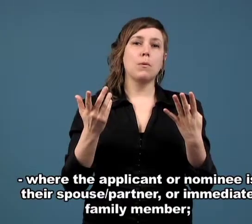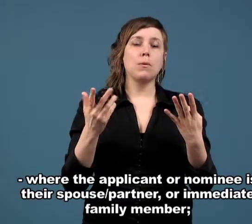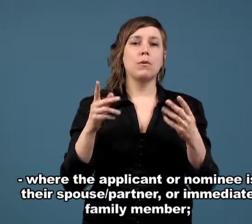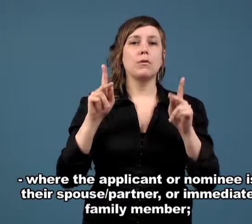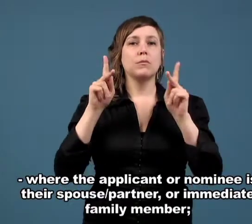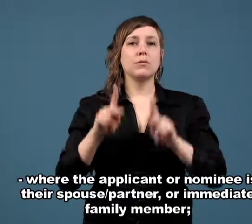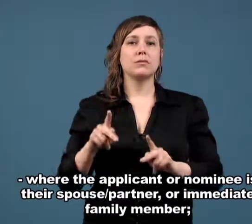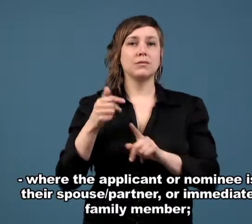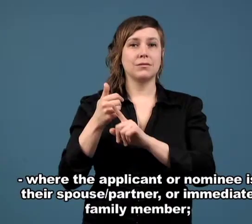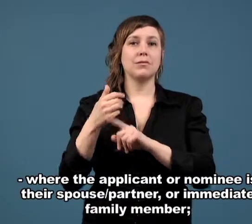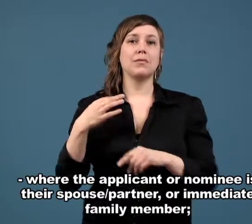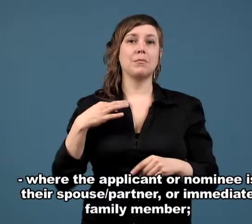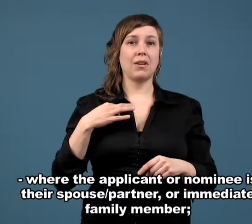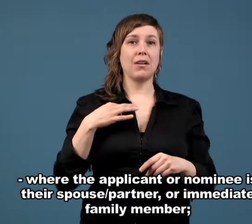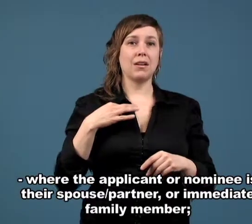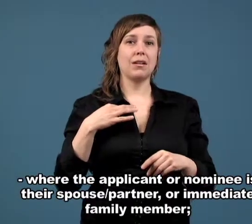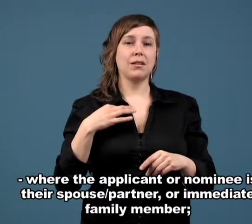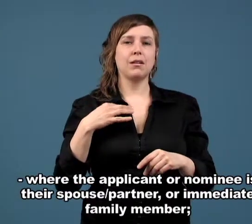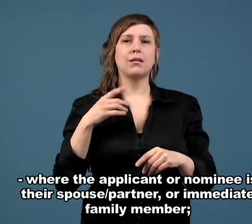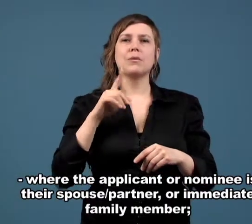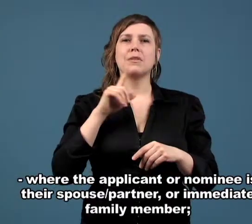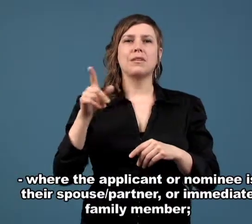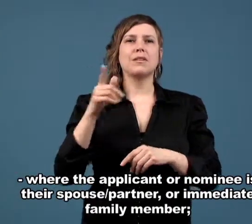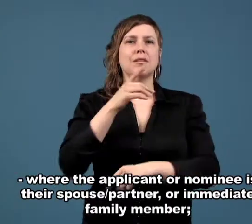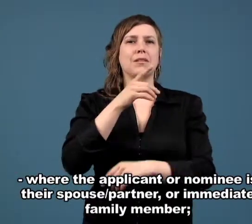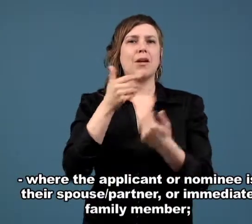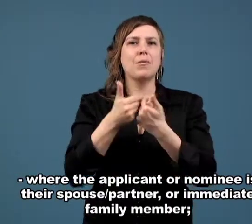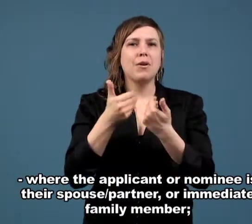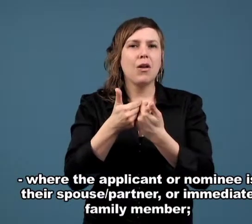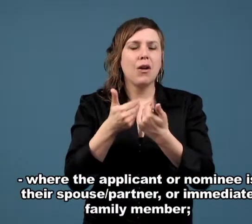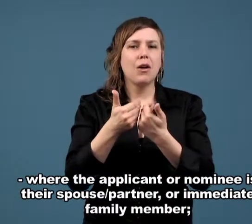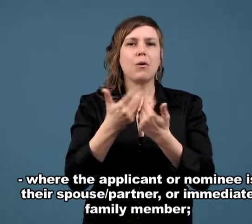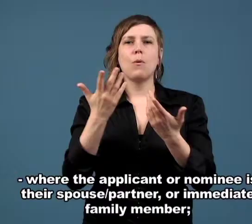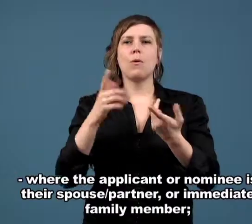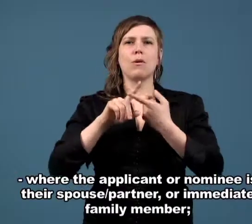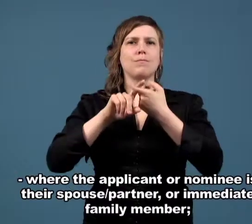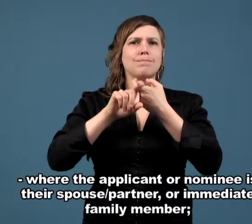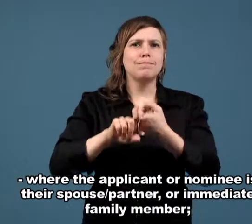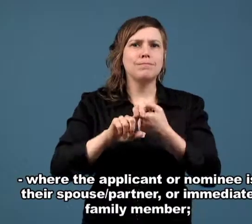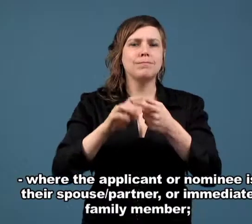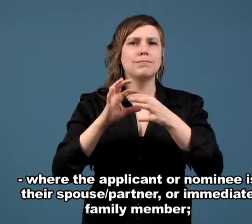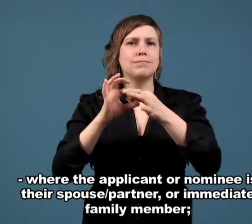where the applicant or nominee is their spouse or partner or immediate family member,